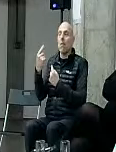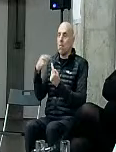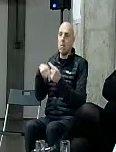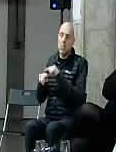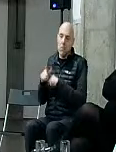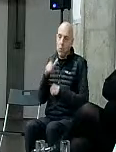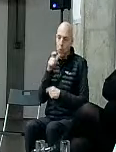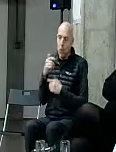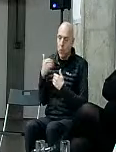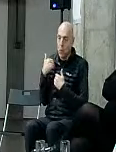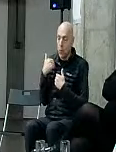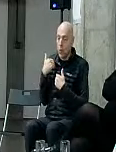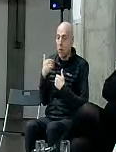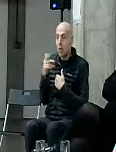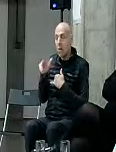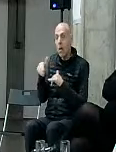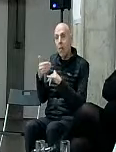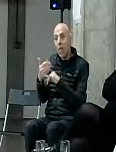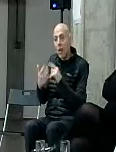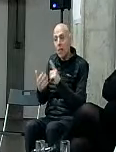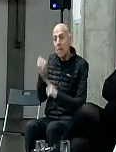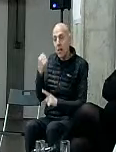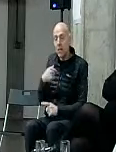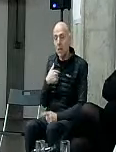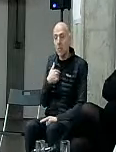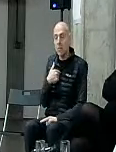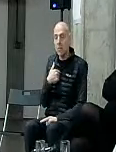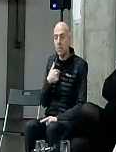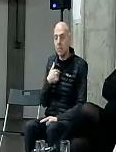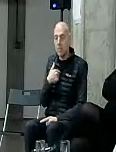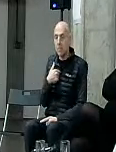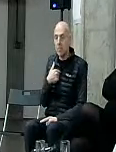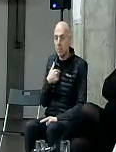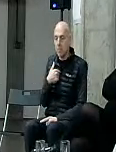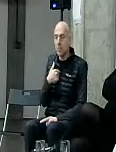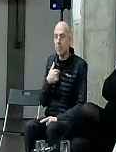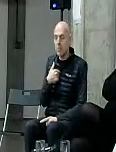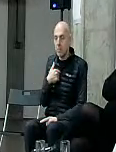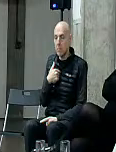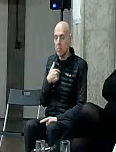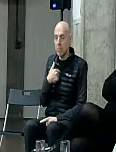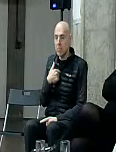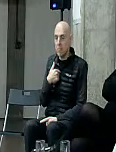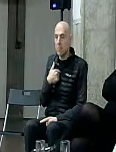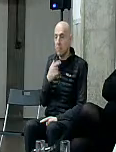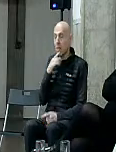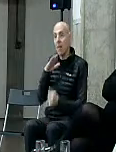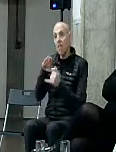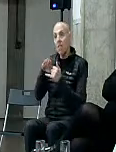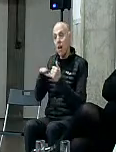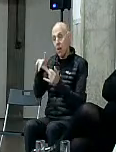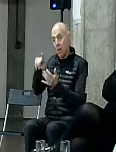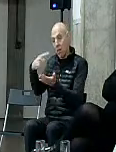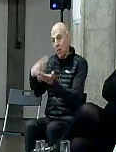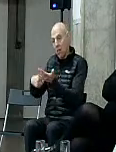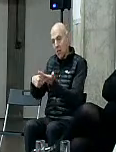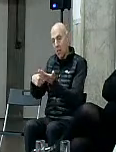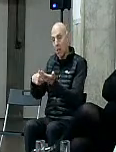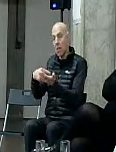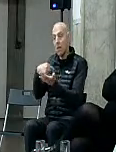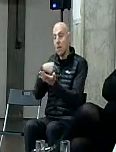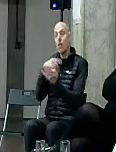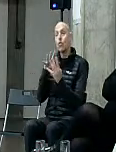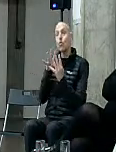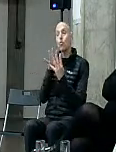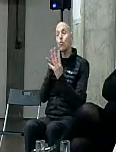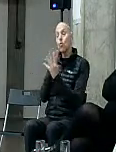others. And then I discovered that anyway, when the final decision is made, we had a